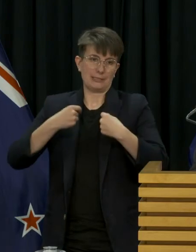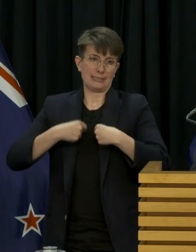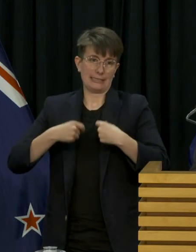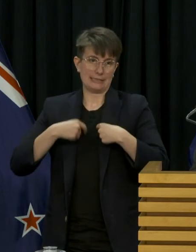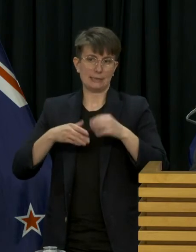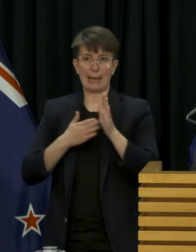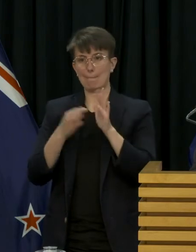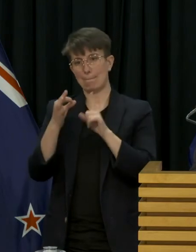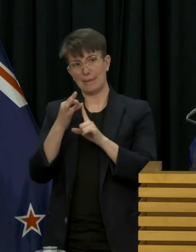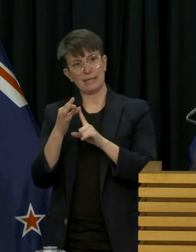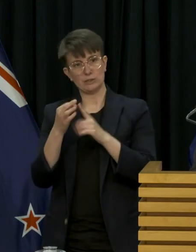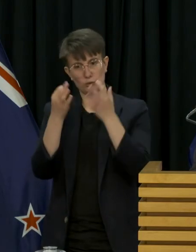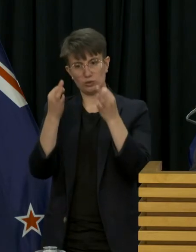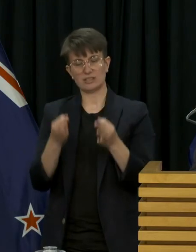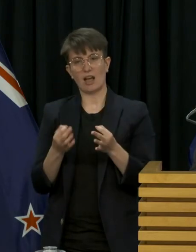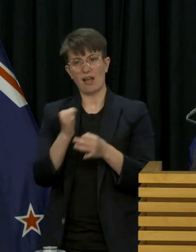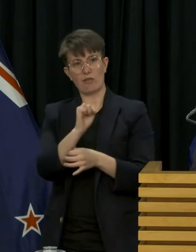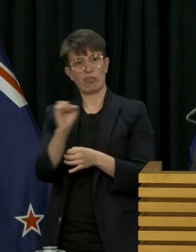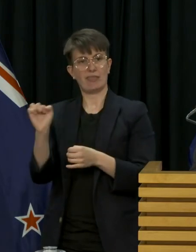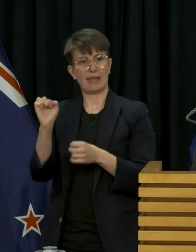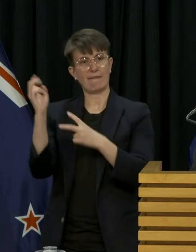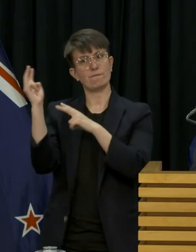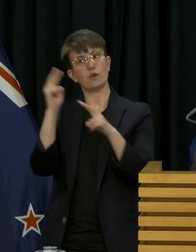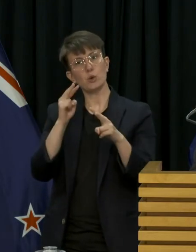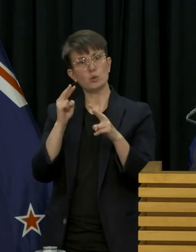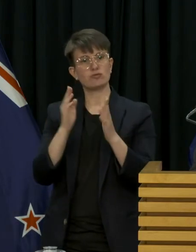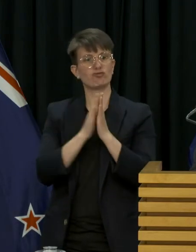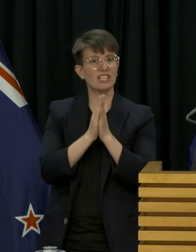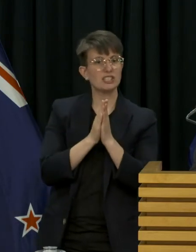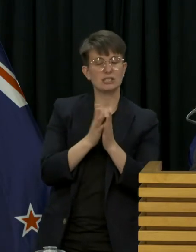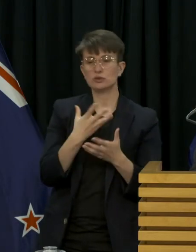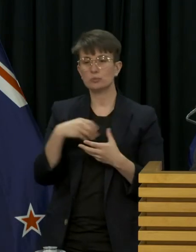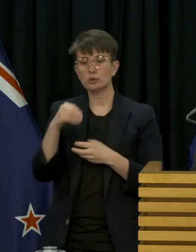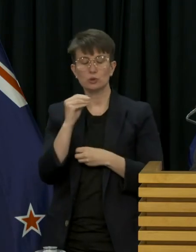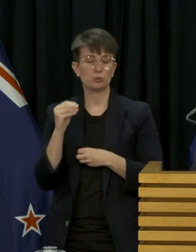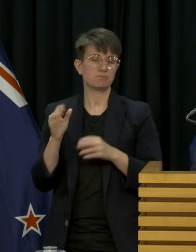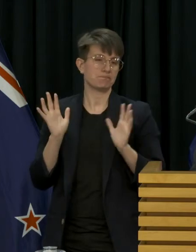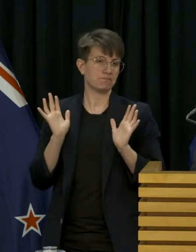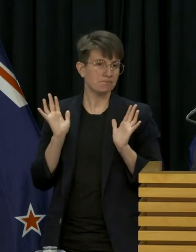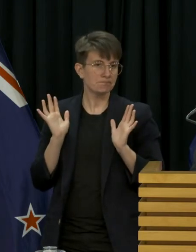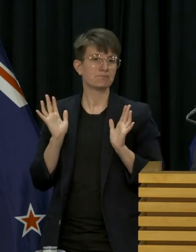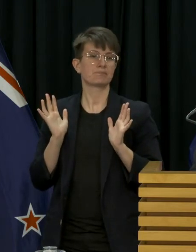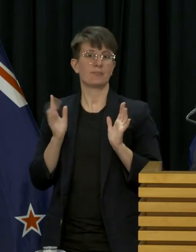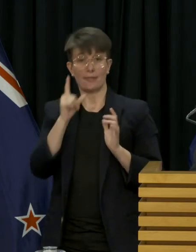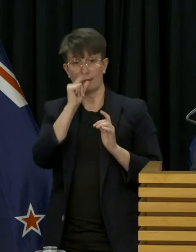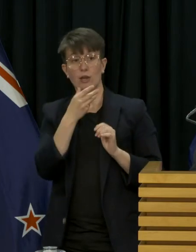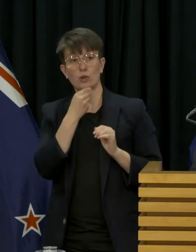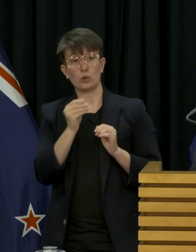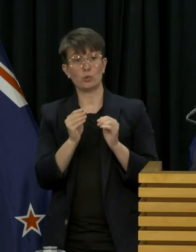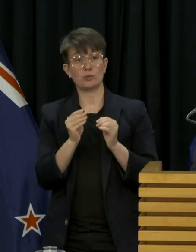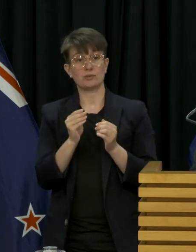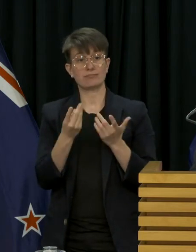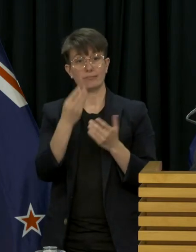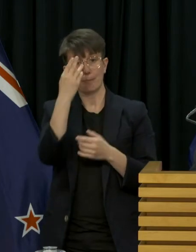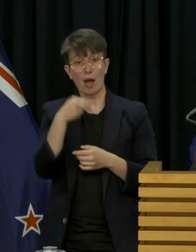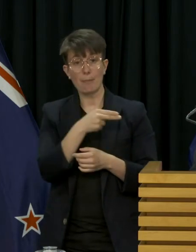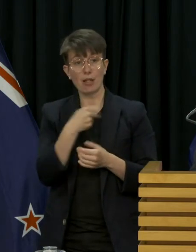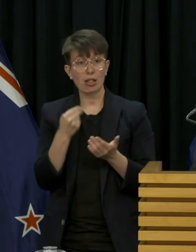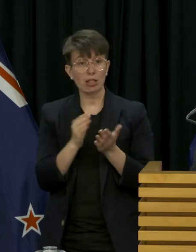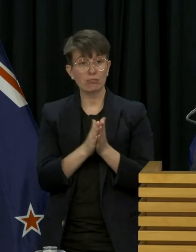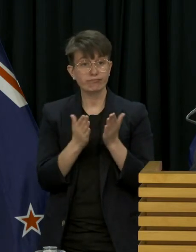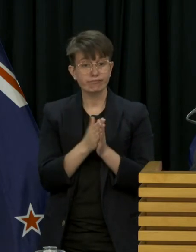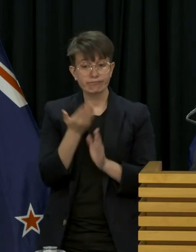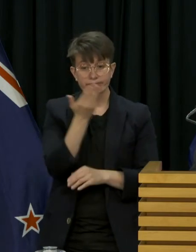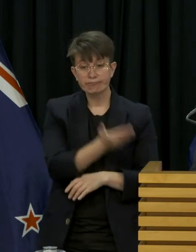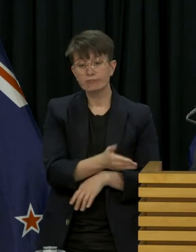own spiritual beliefs, use of the Bible versus the alternative. But we conduct that ceremony in keeping